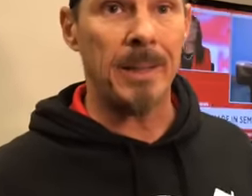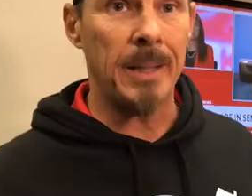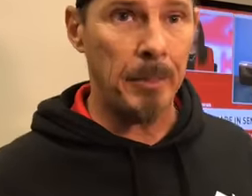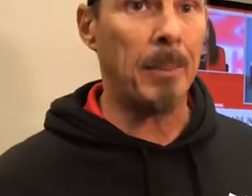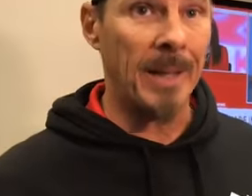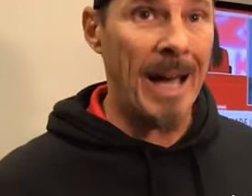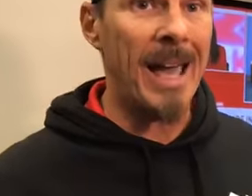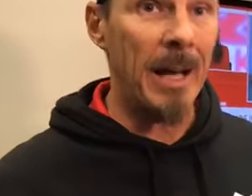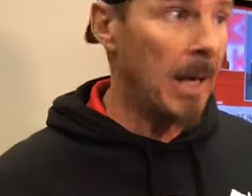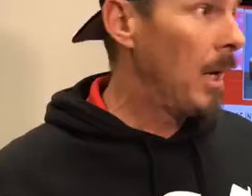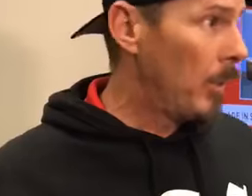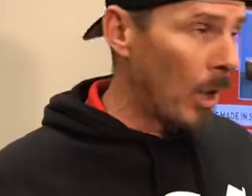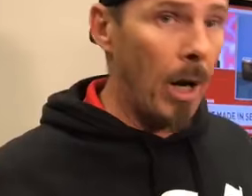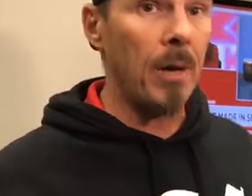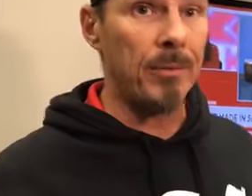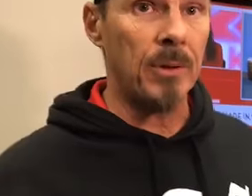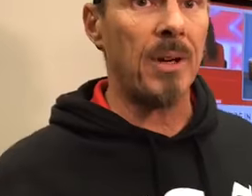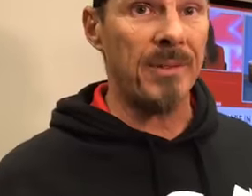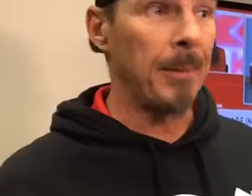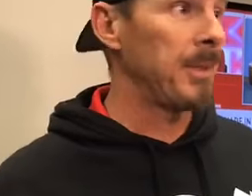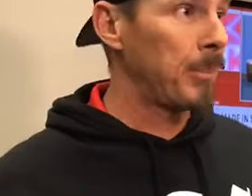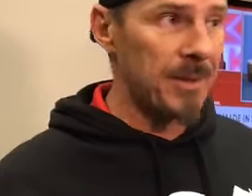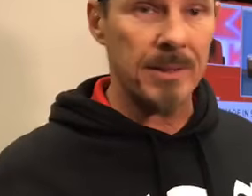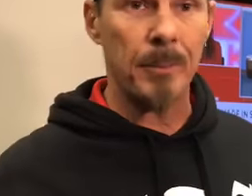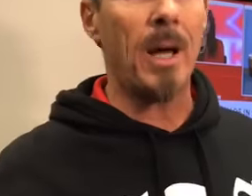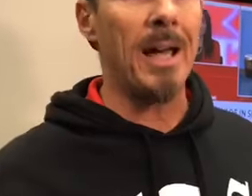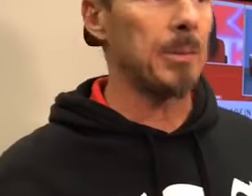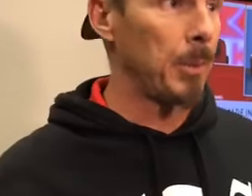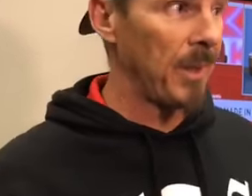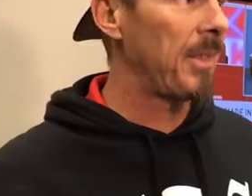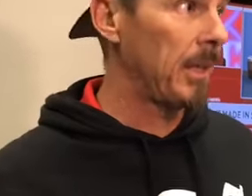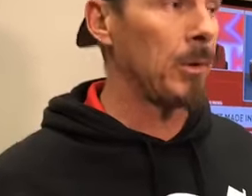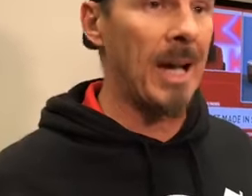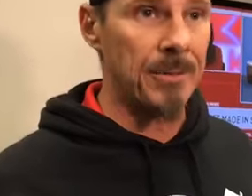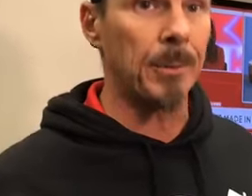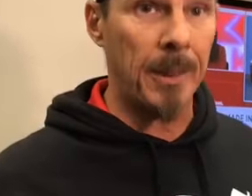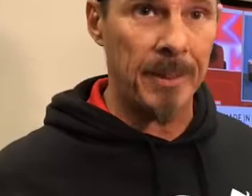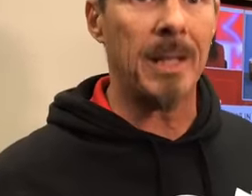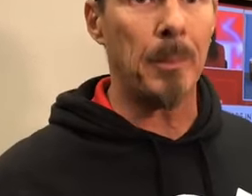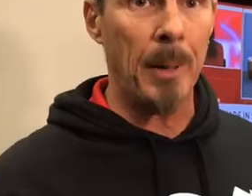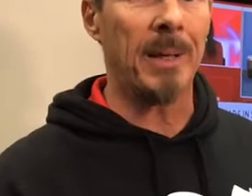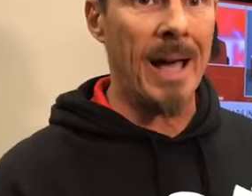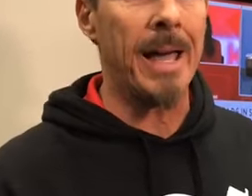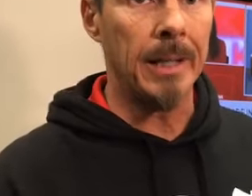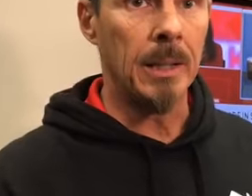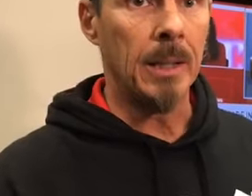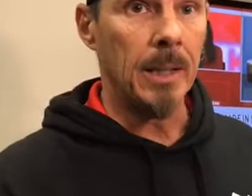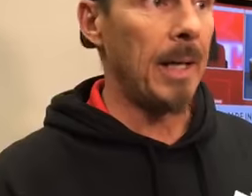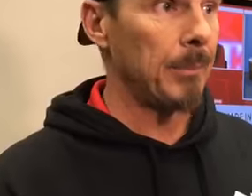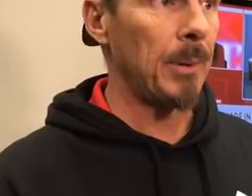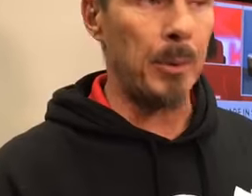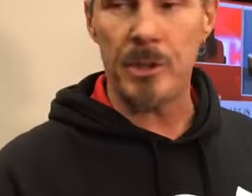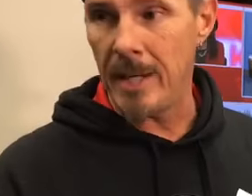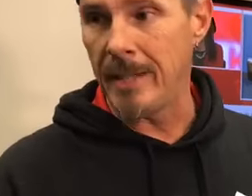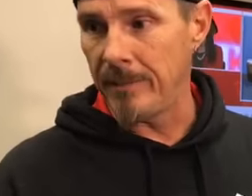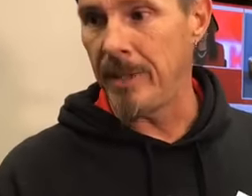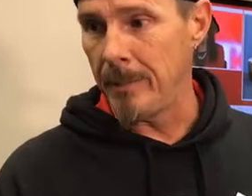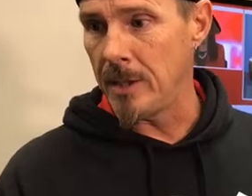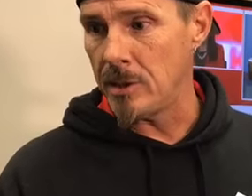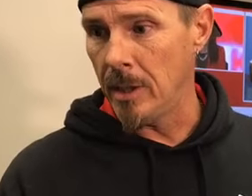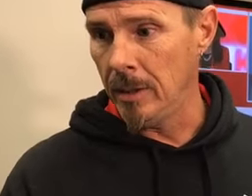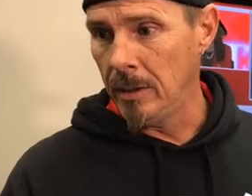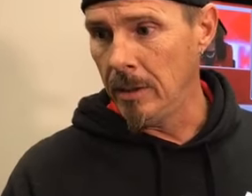keeping it in the public eye, we, all 4 of our families, plus Seminole Heights, we want to thank you guys for keeping it in the public eye. And we appreciate that